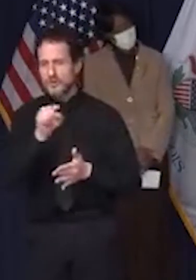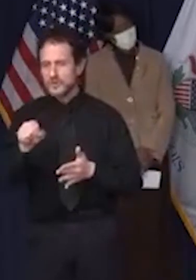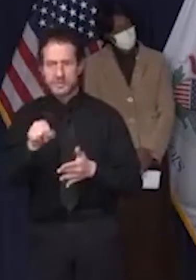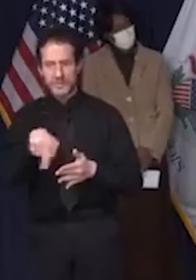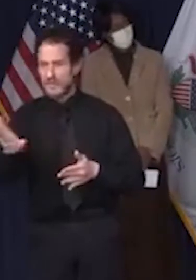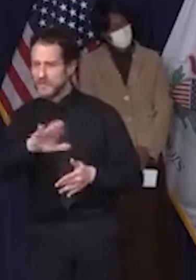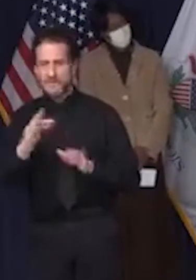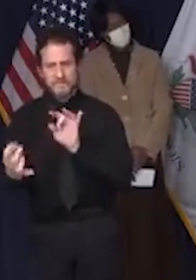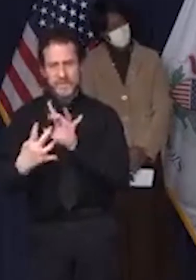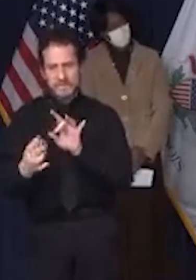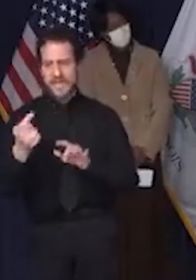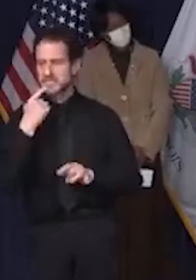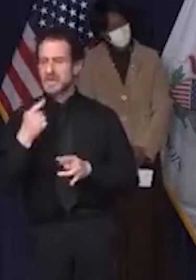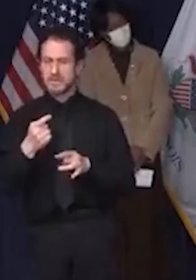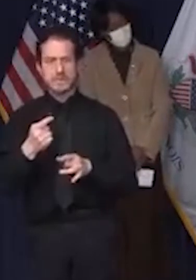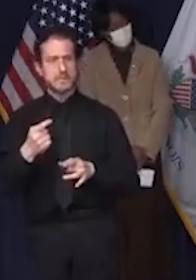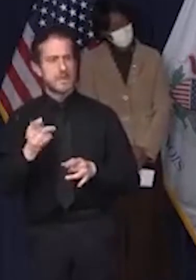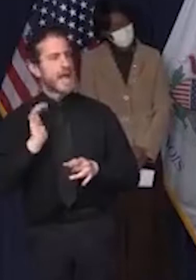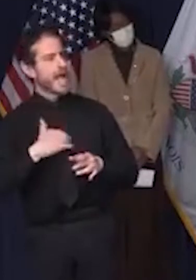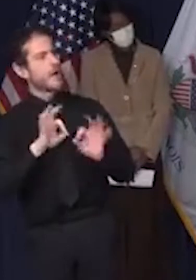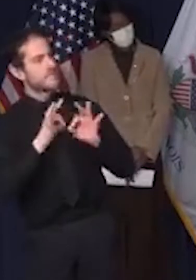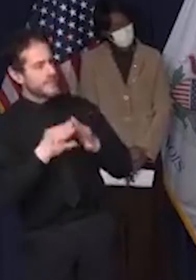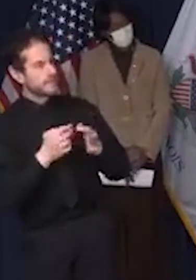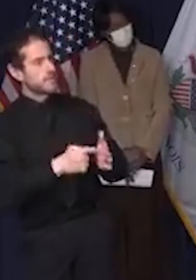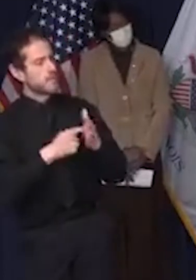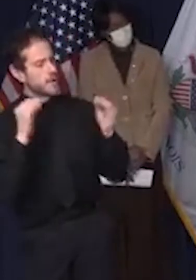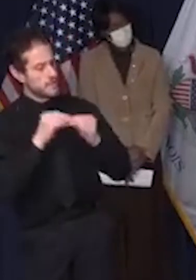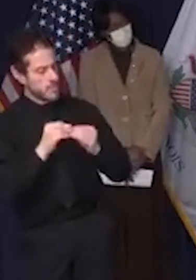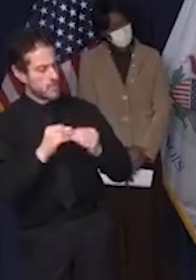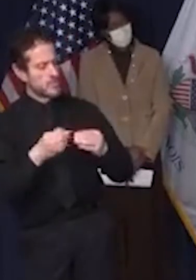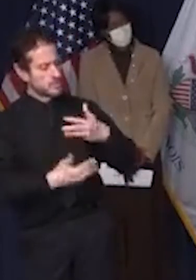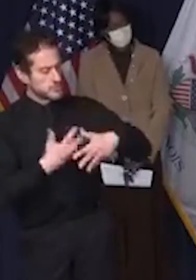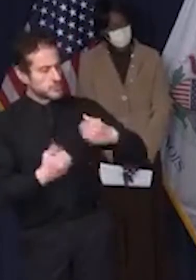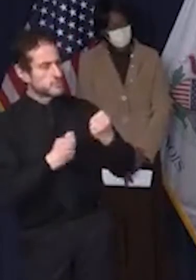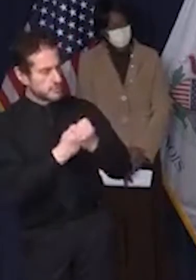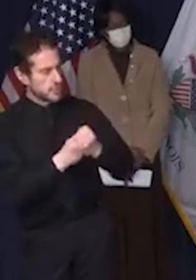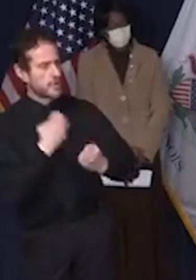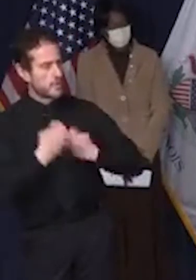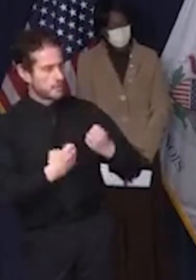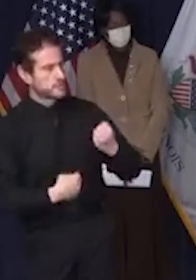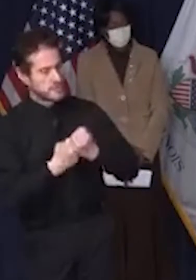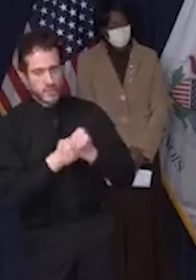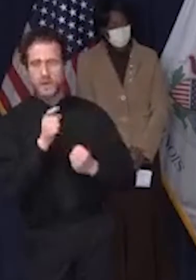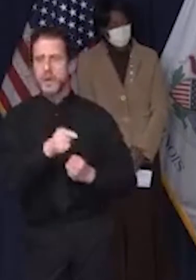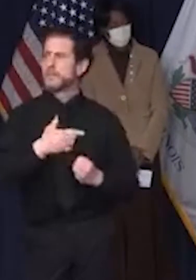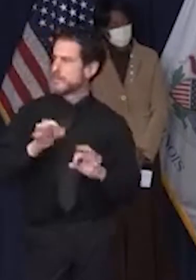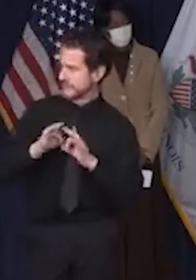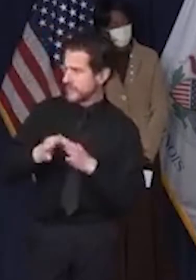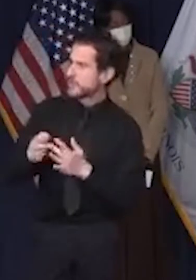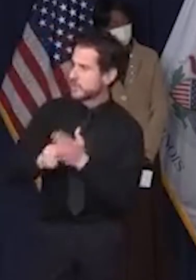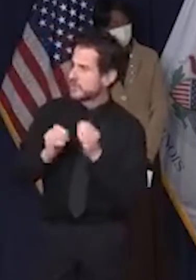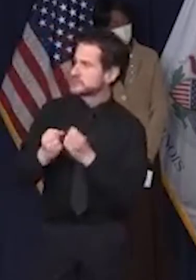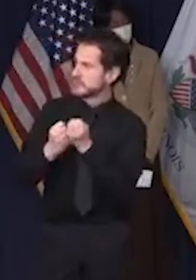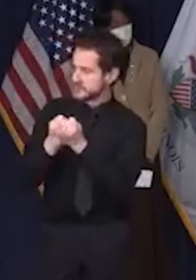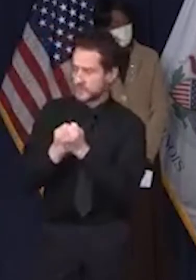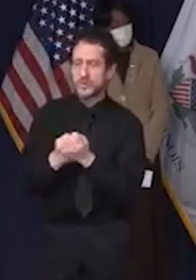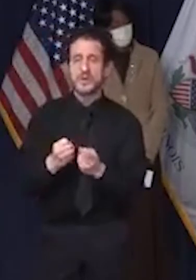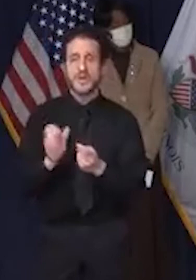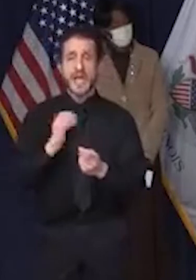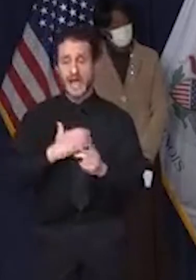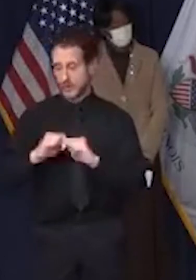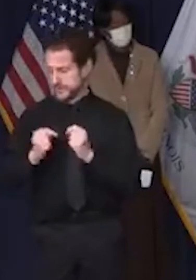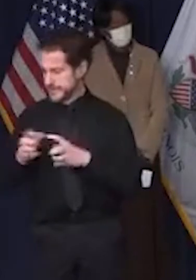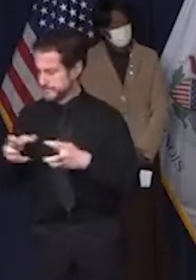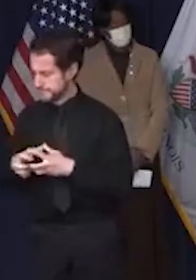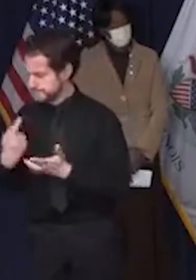families in our community needed additional social and emotional supports. Our team put our heads together and developed a variety